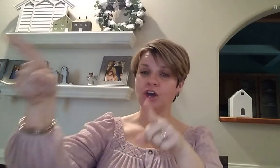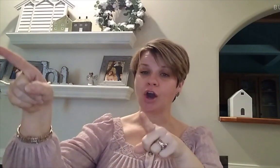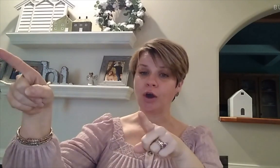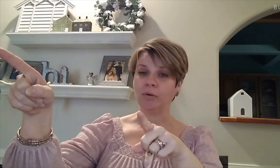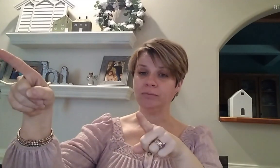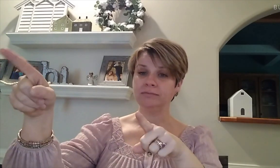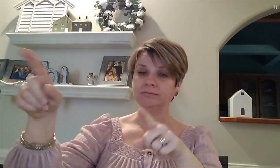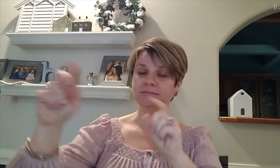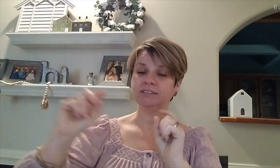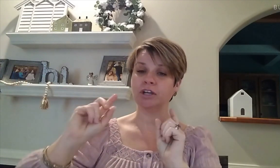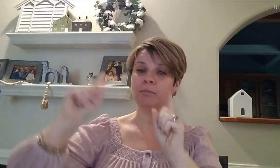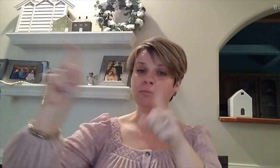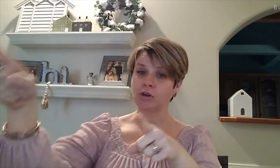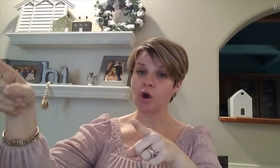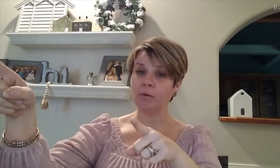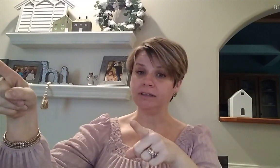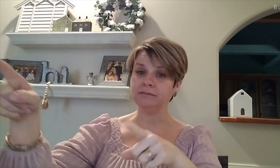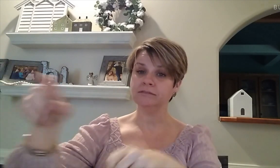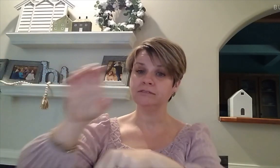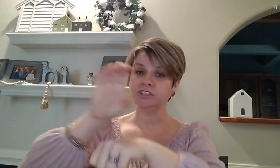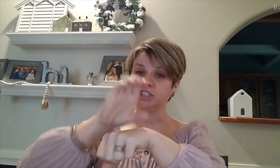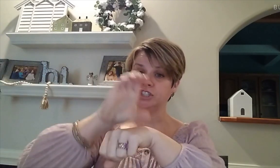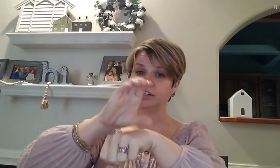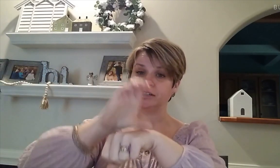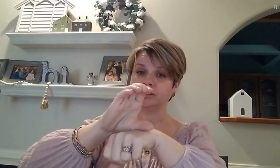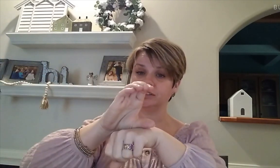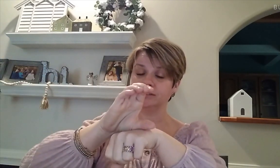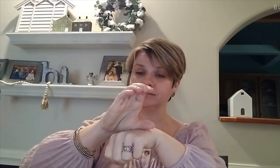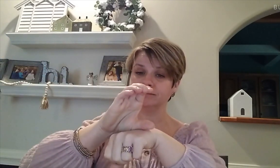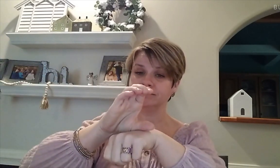go. So going to church,